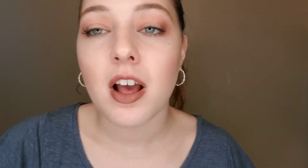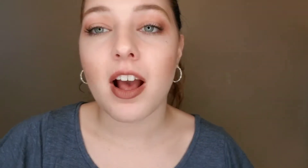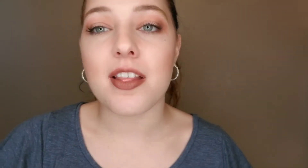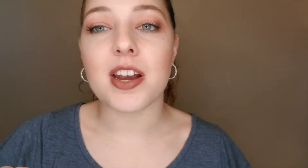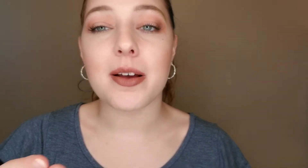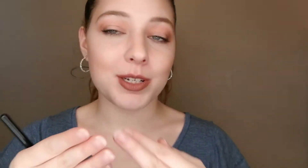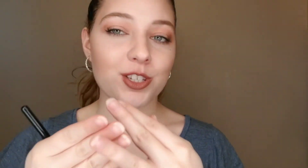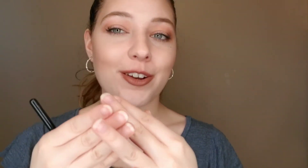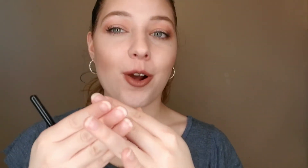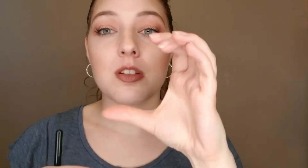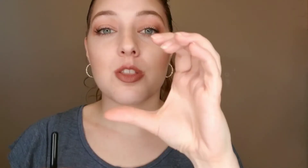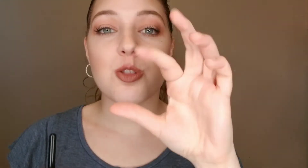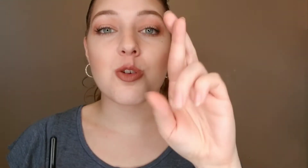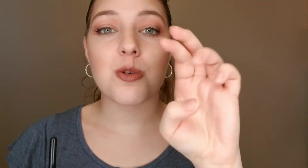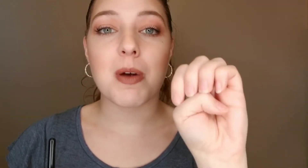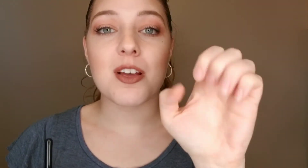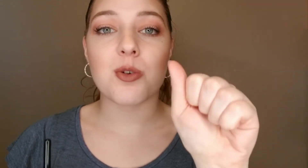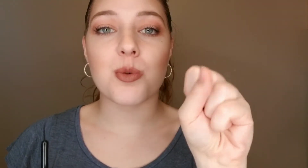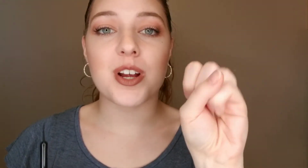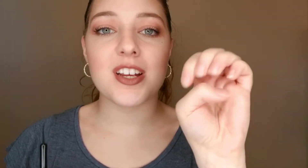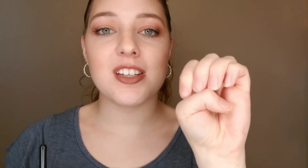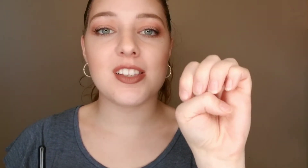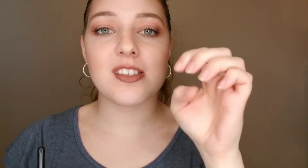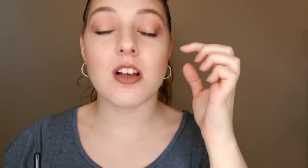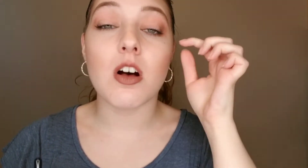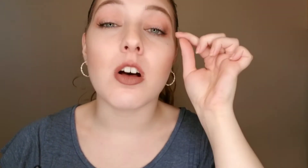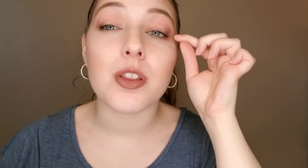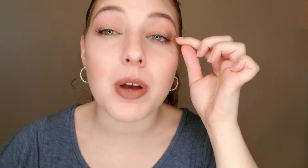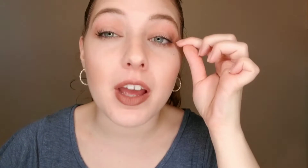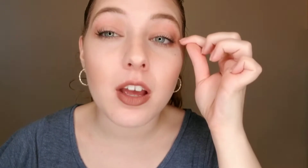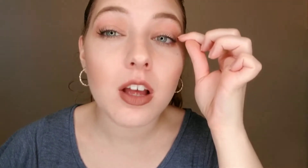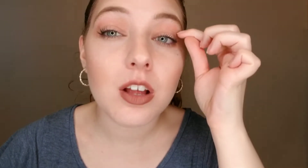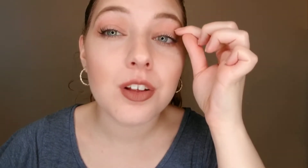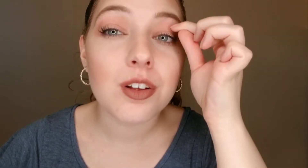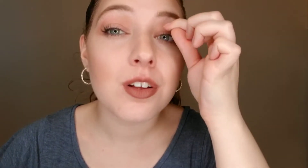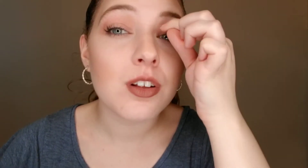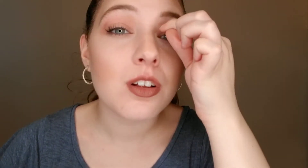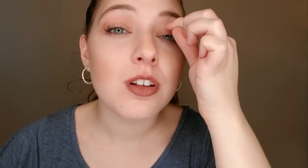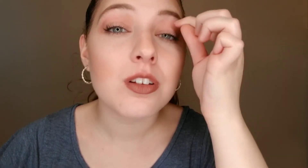And then I'm just going to go through my crease all the way.